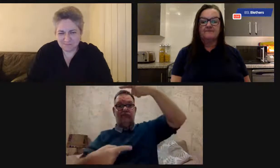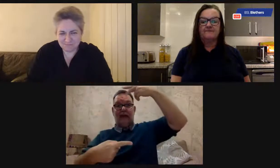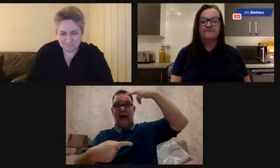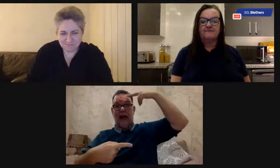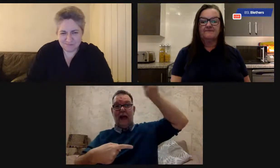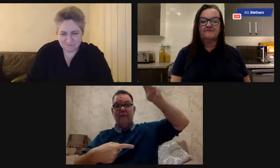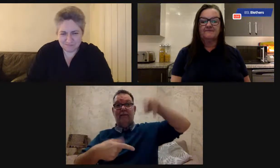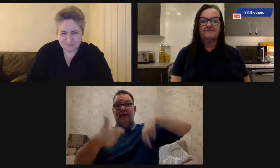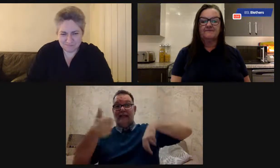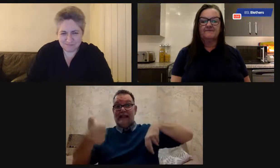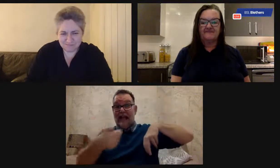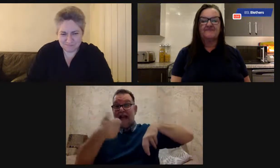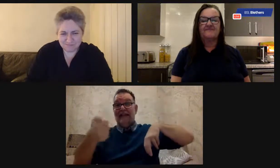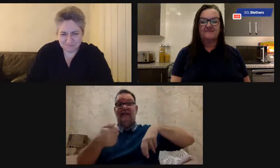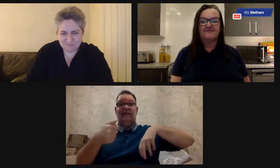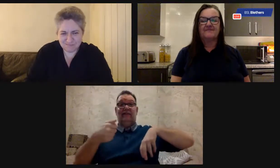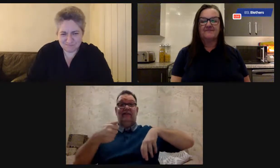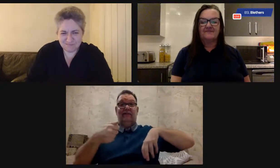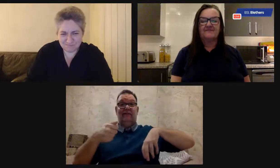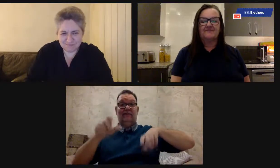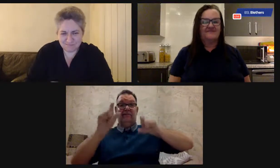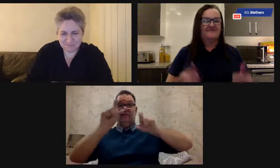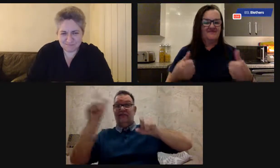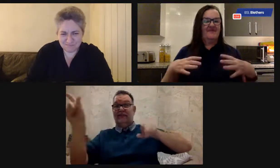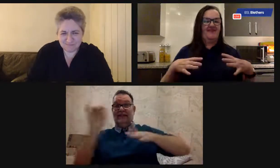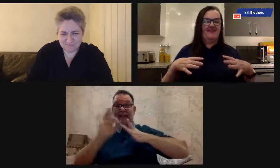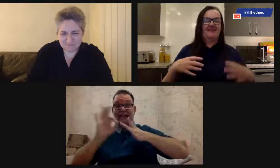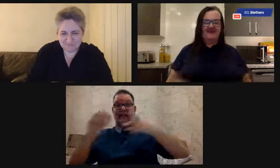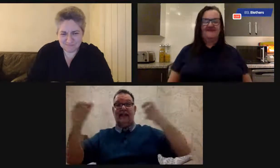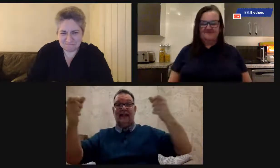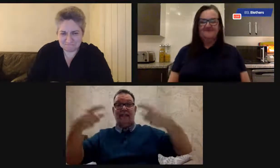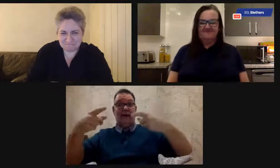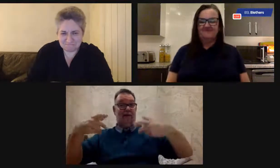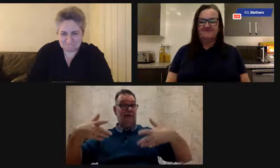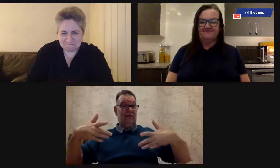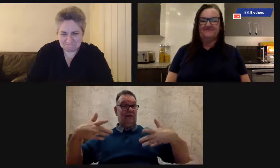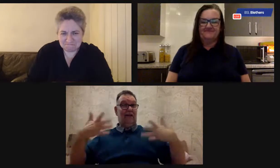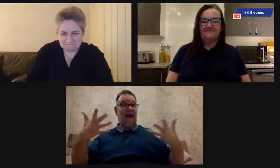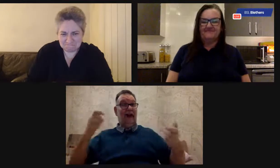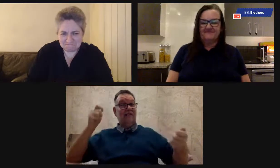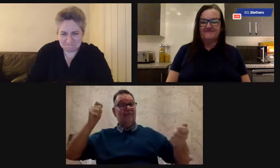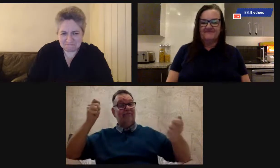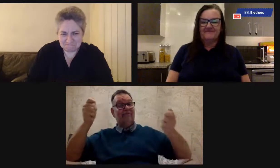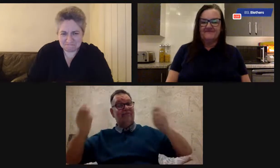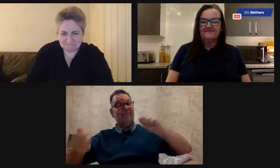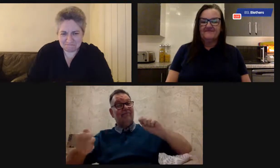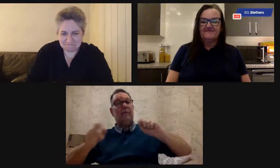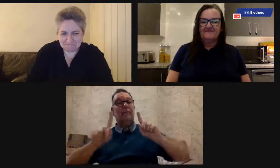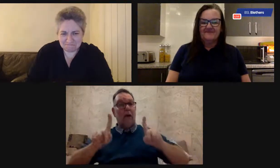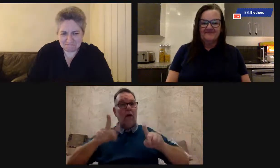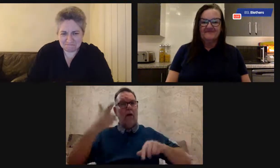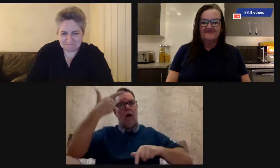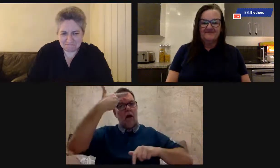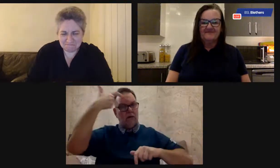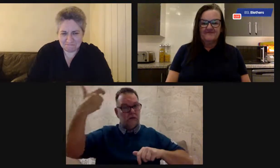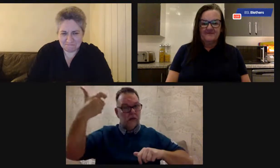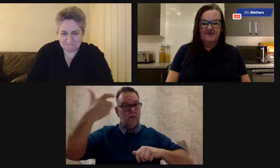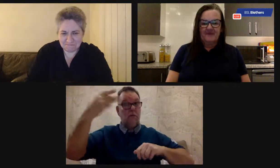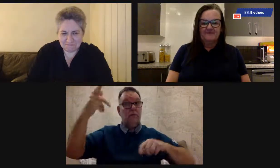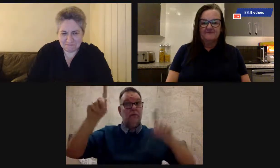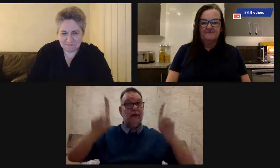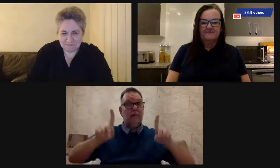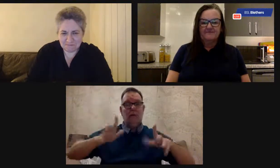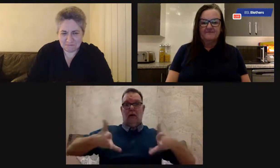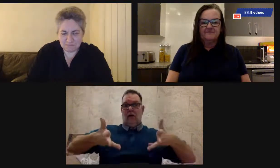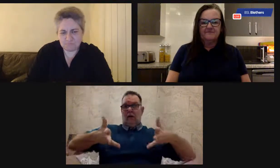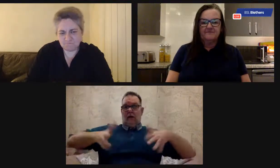that. Everything's online, so it just makes it so much easier, and it's not as time consuming. I mean, that's